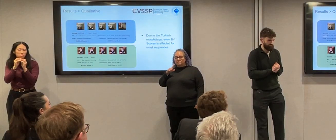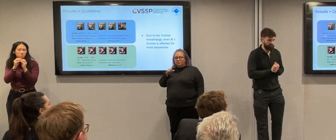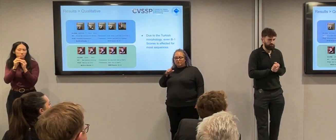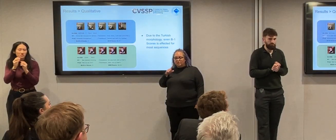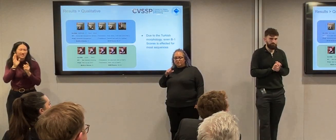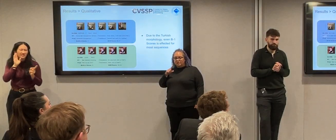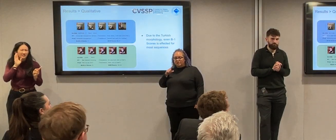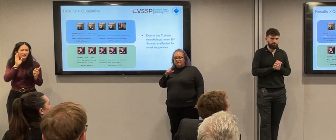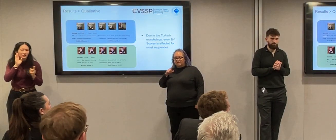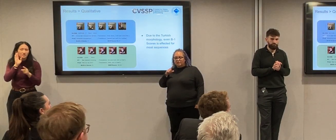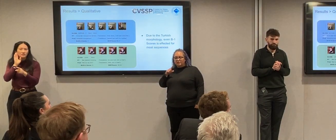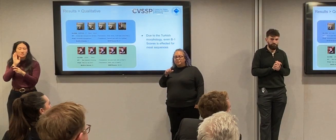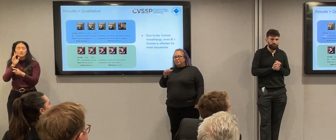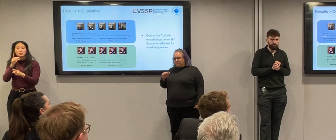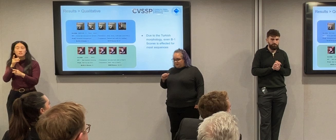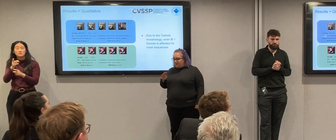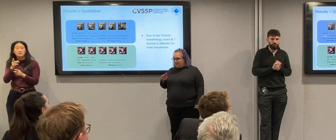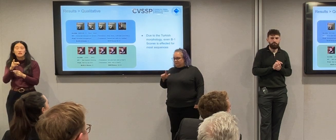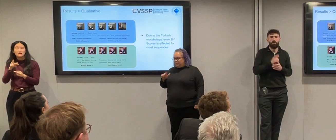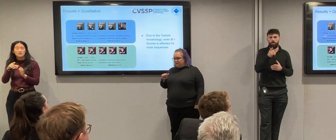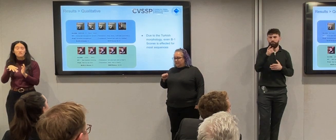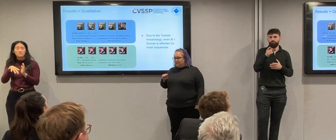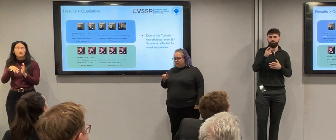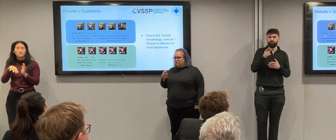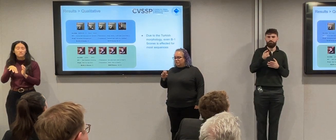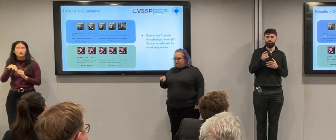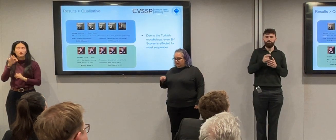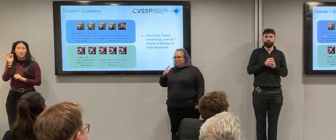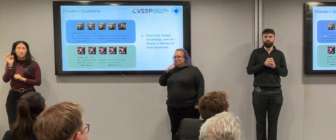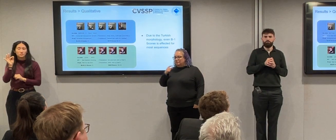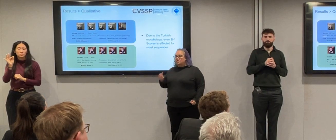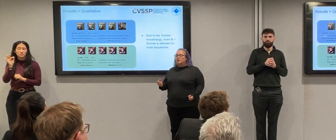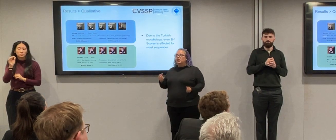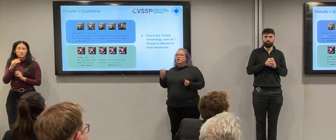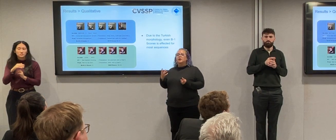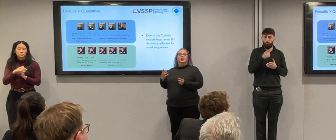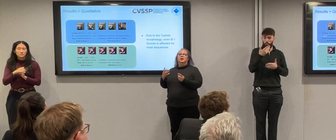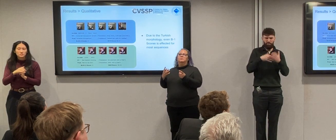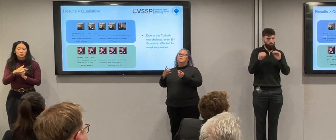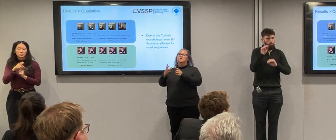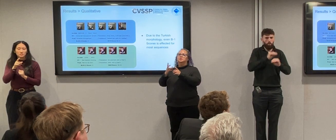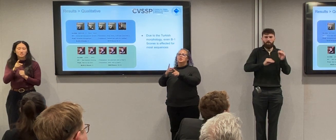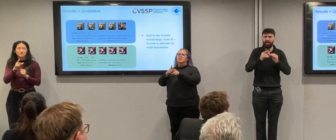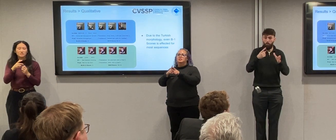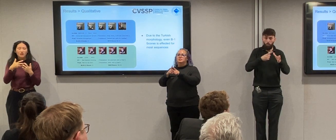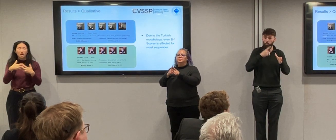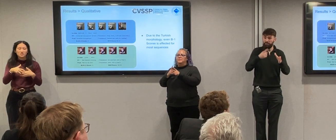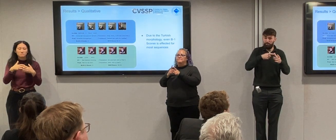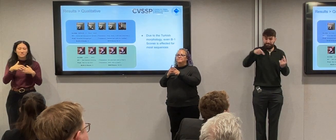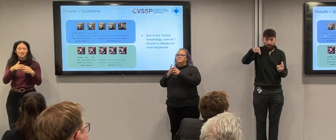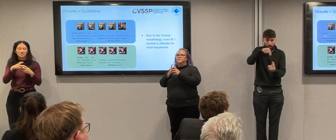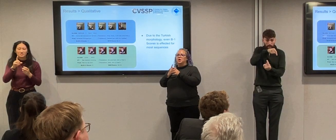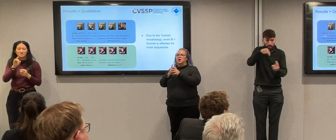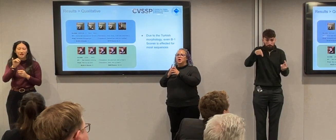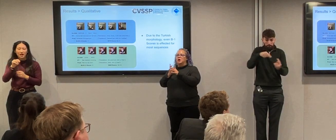Have you done an ablation on how much the automatic alignment helps your translation